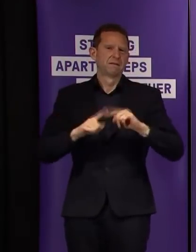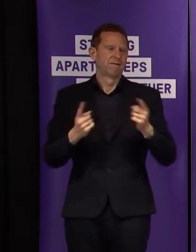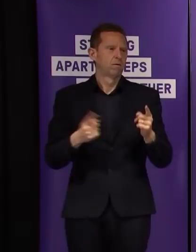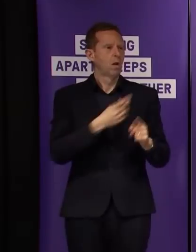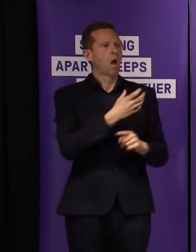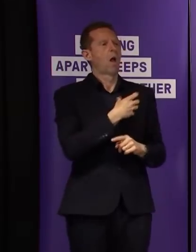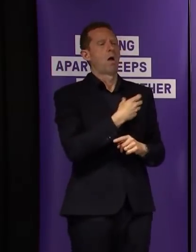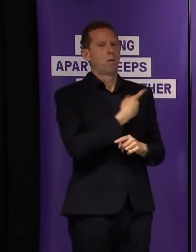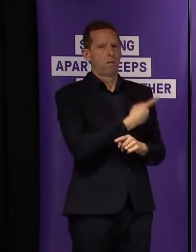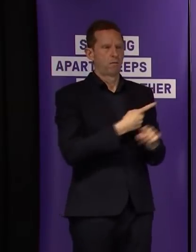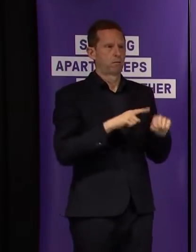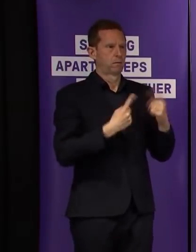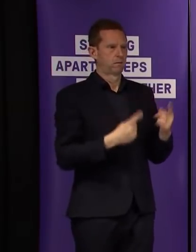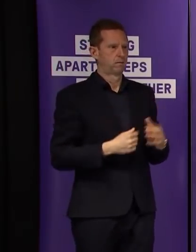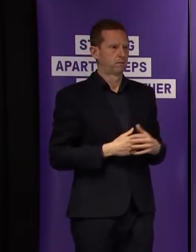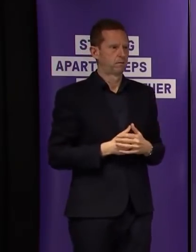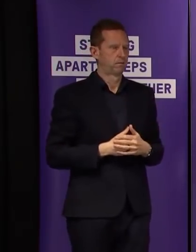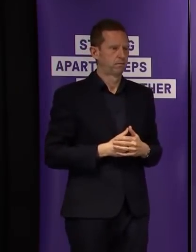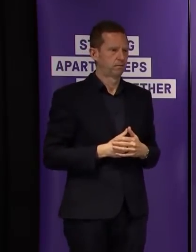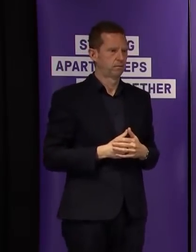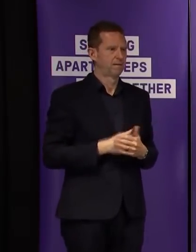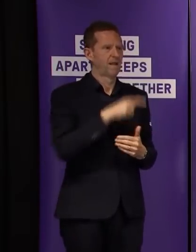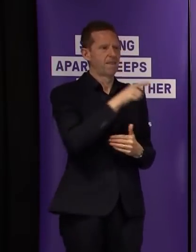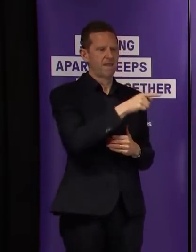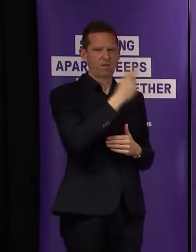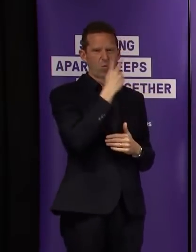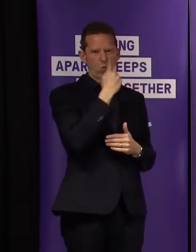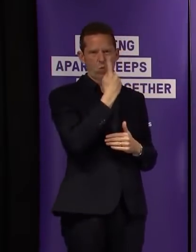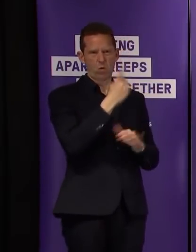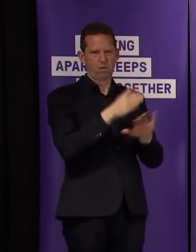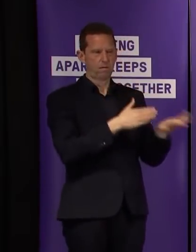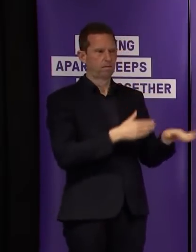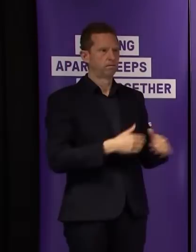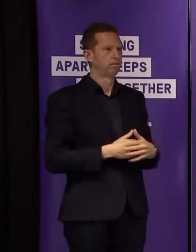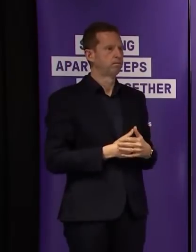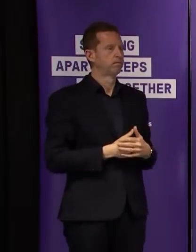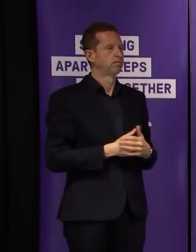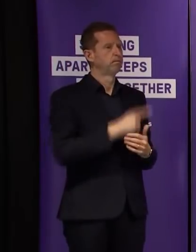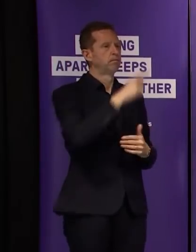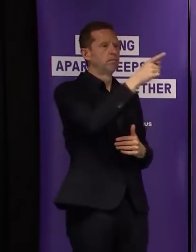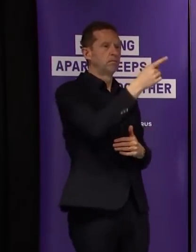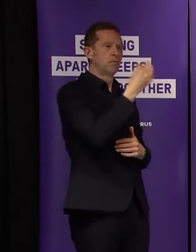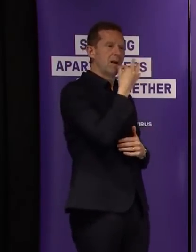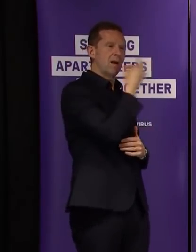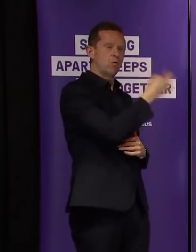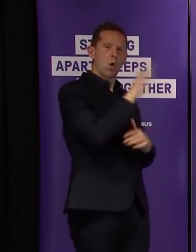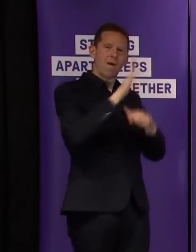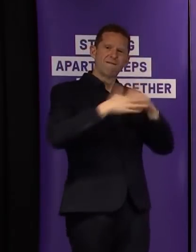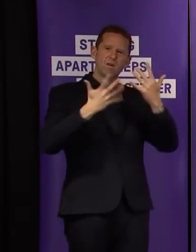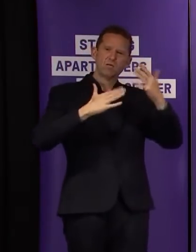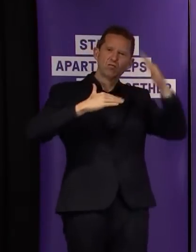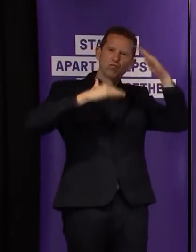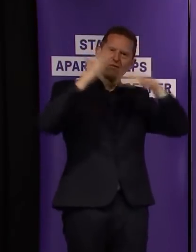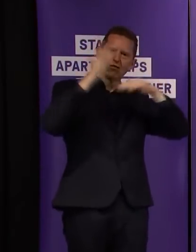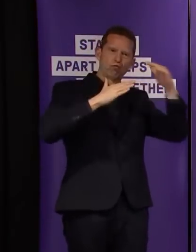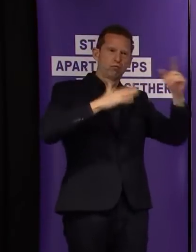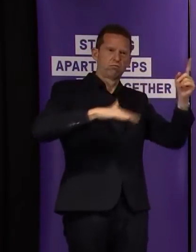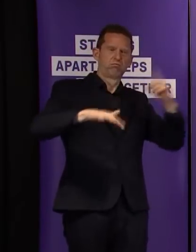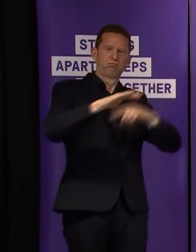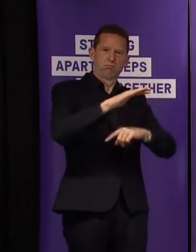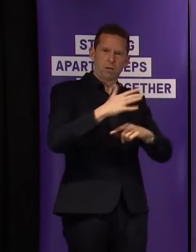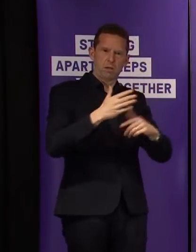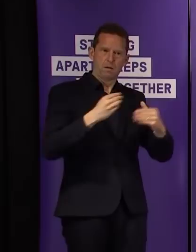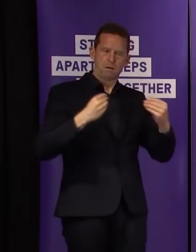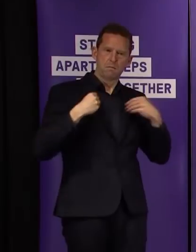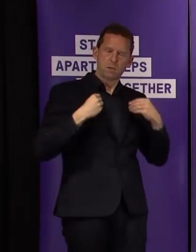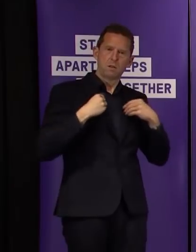that's it. Changed. Yeah, sorry, that's the yeah. With the construction sector, yep. And you're going to ease some of the restrictions there.